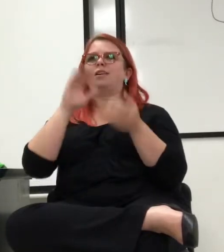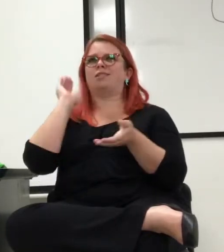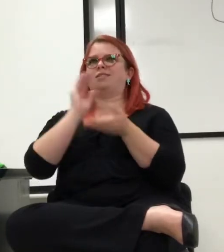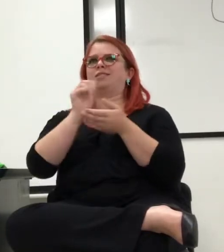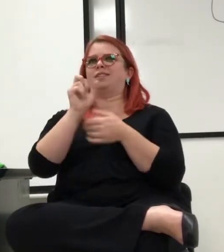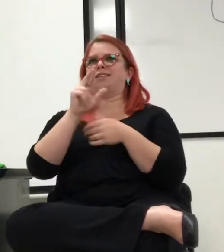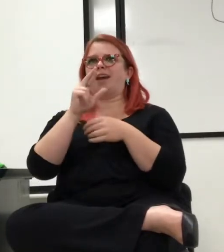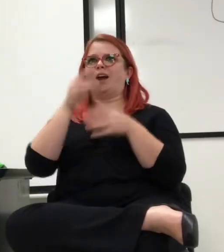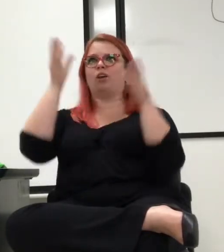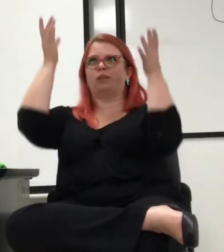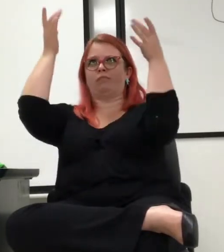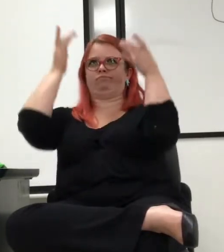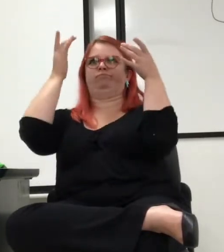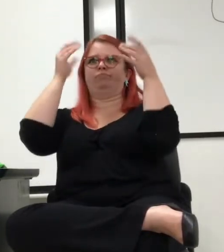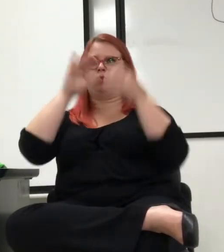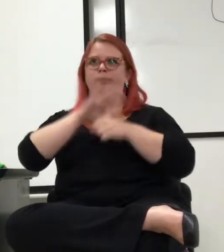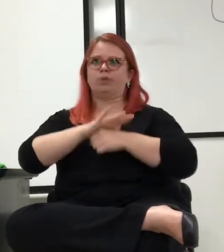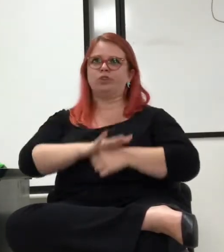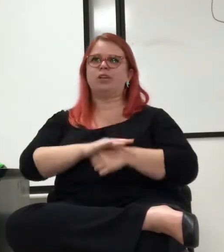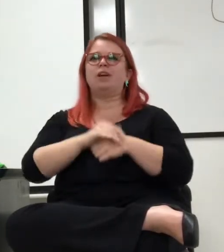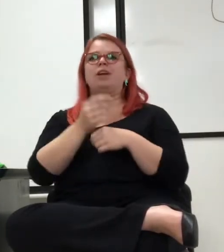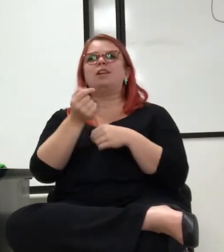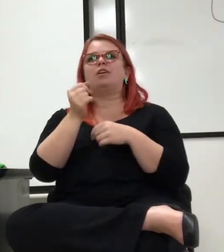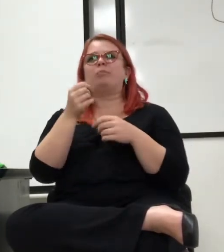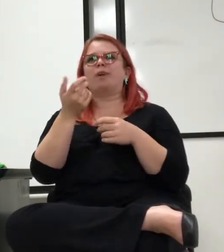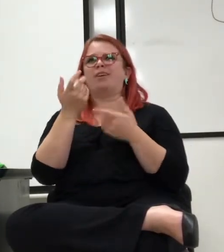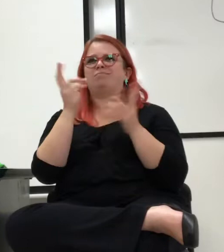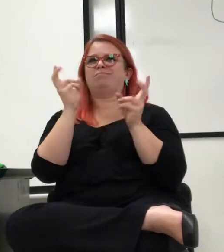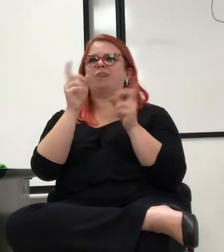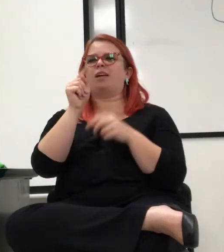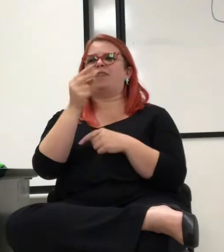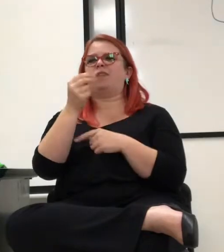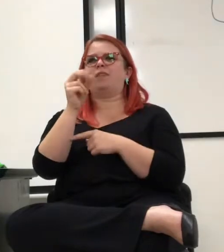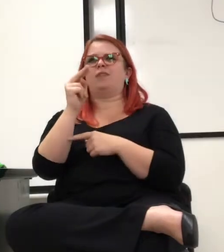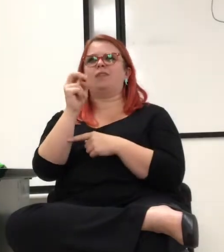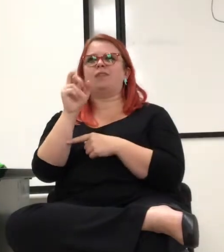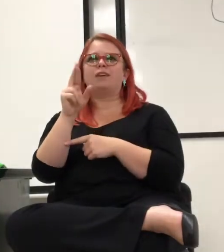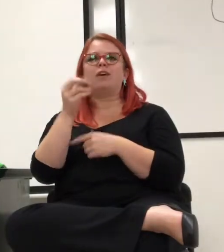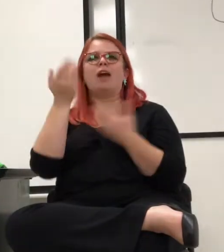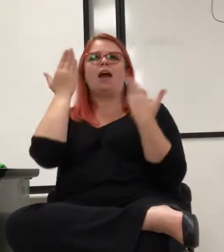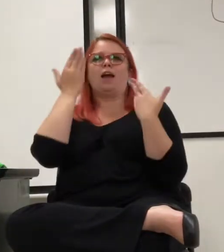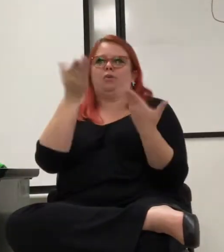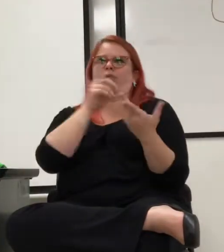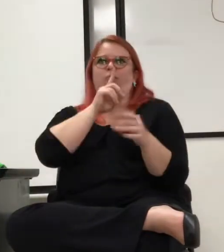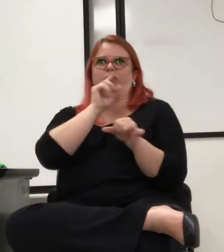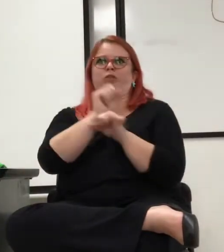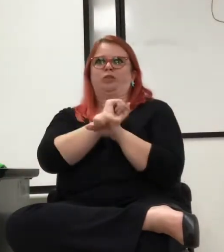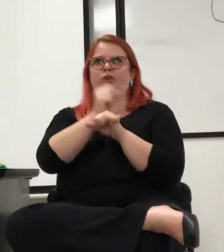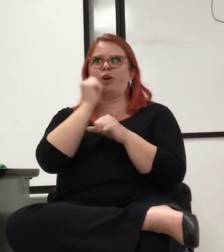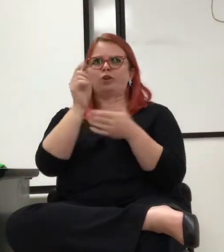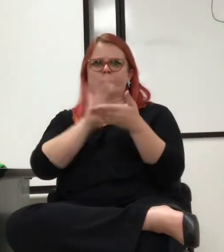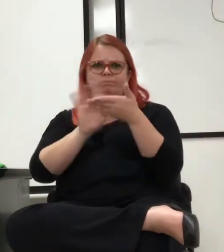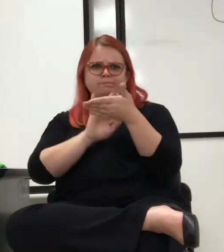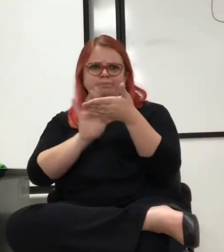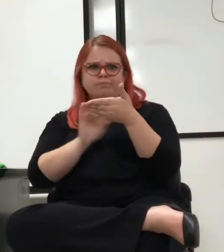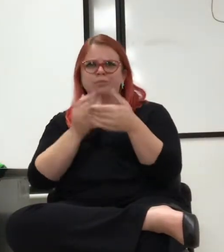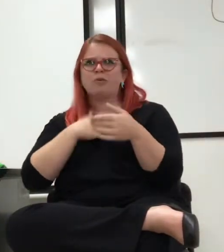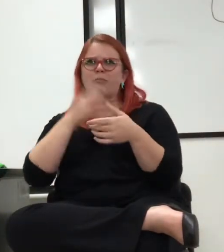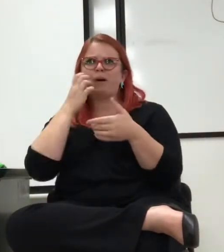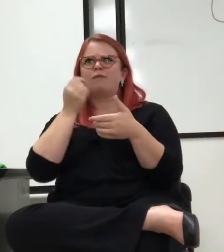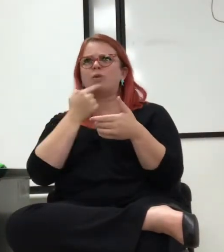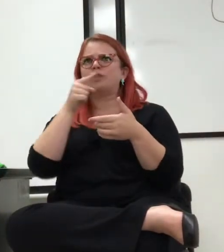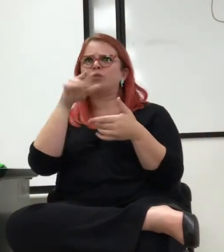The air is thinner, as they say. I don't know, maybe it's just concept. I don't know for sure. Don't go on your phone and say I'm wrong. Maybe